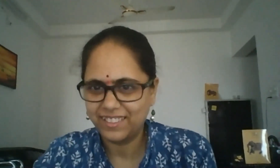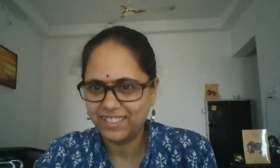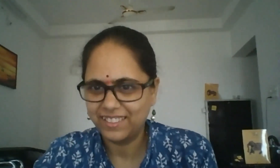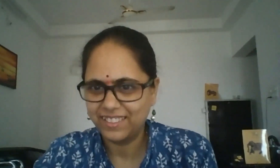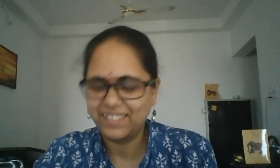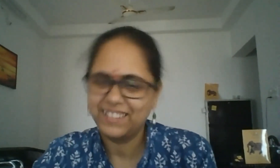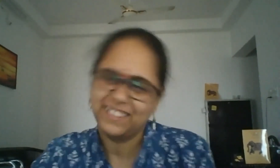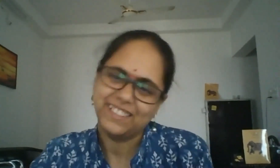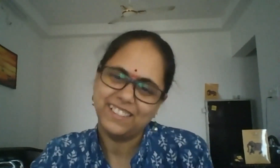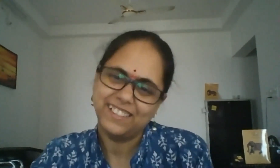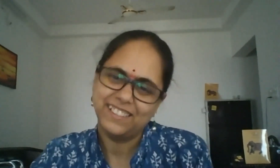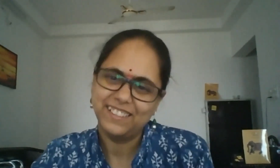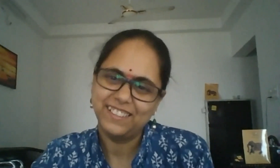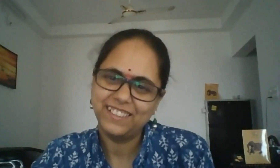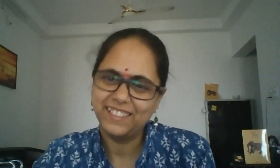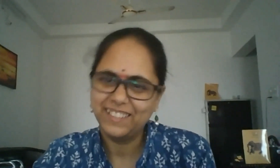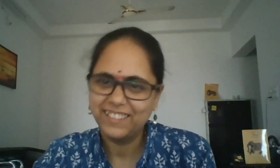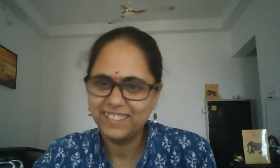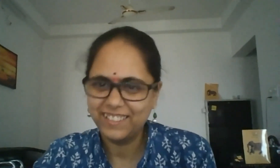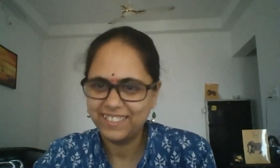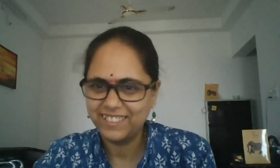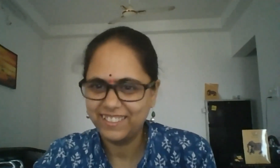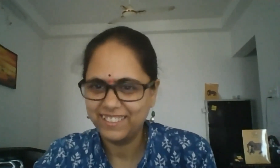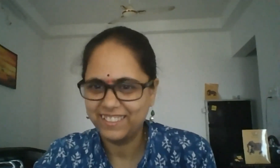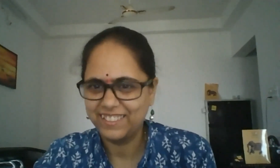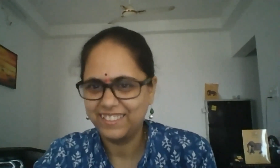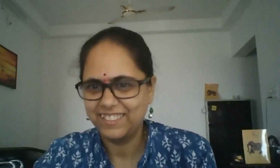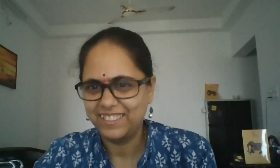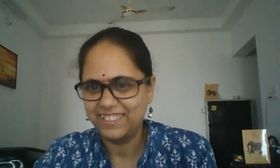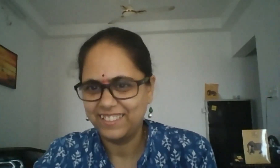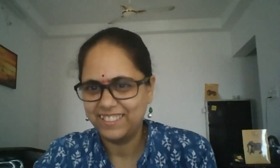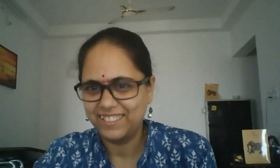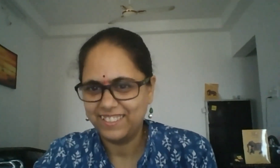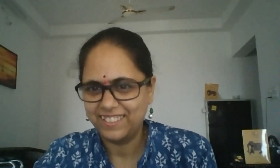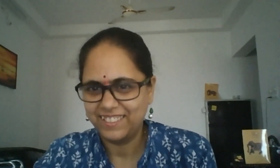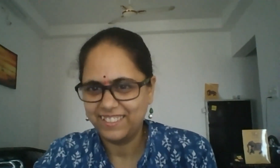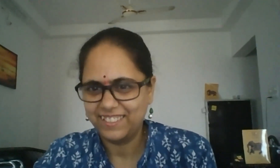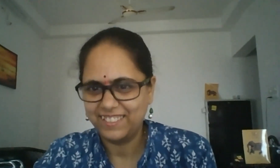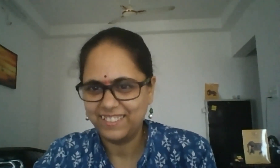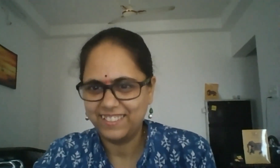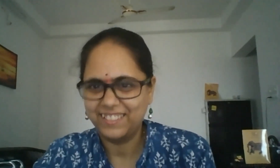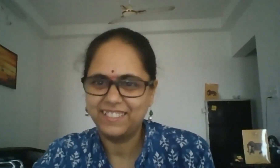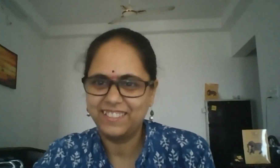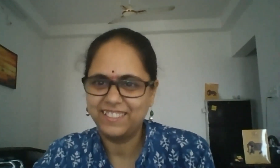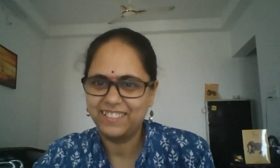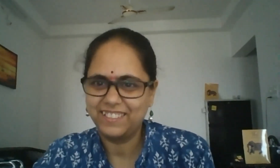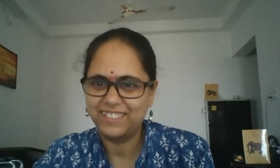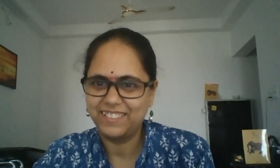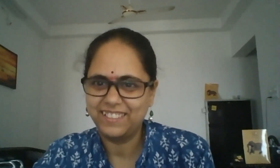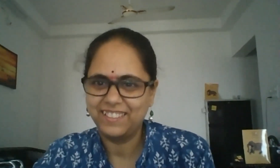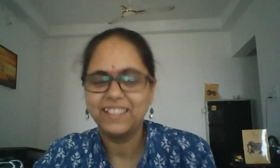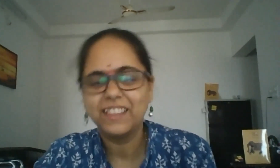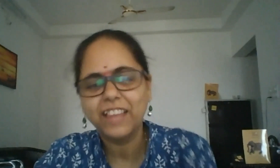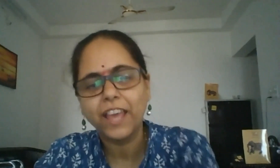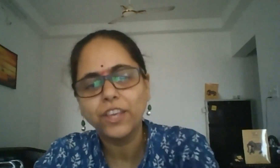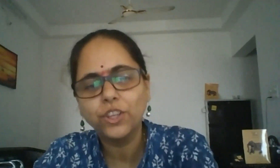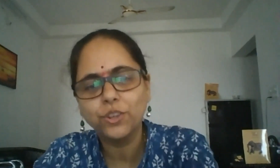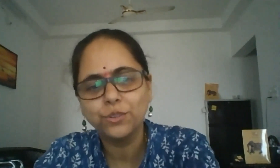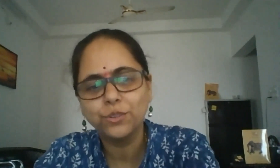Thank you so much, ma'am, and thank you so much to Vidya Poshak for making us to enjoy this session. Thank you, Gauri. Thank